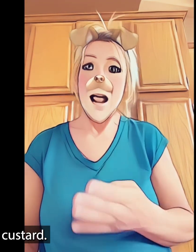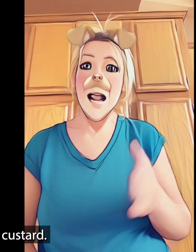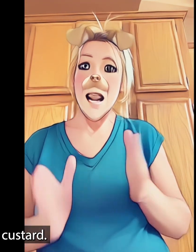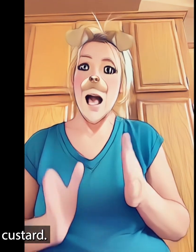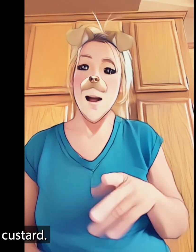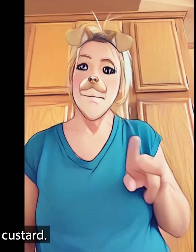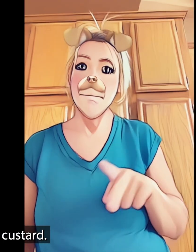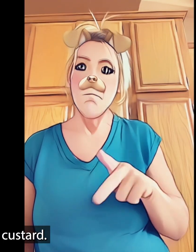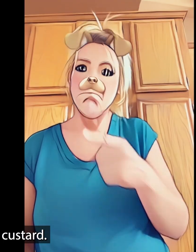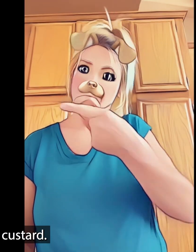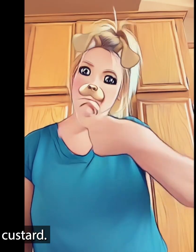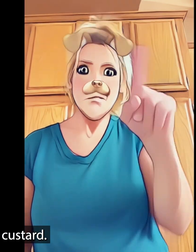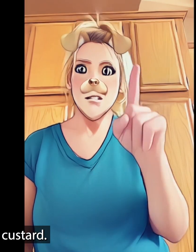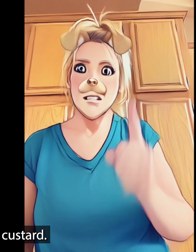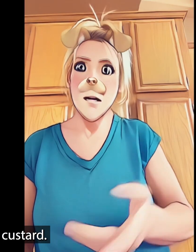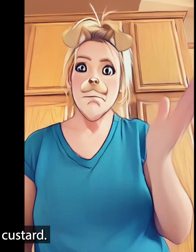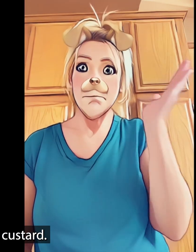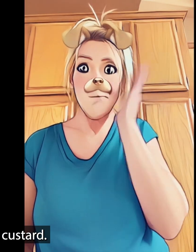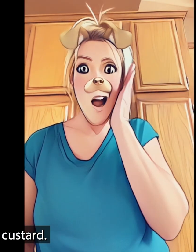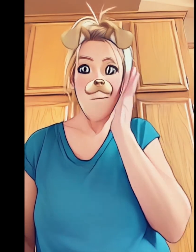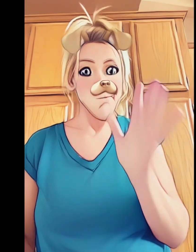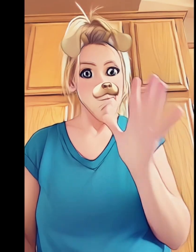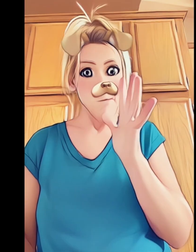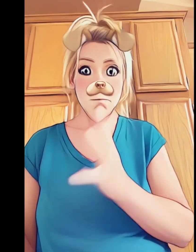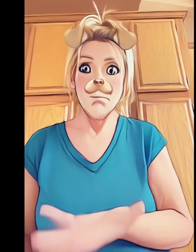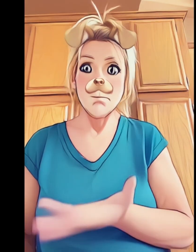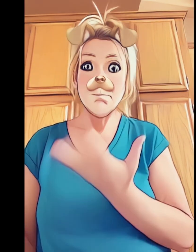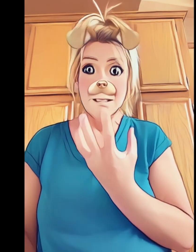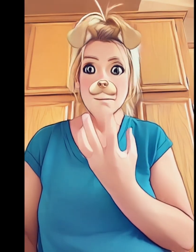with no chocolate custard.